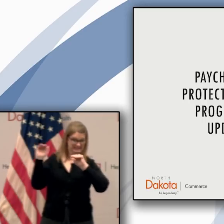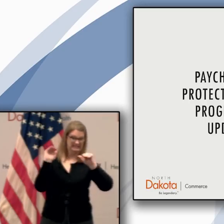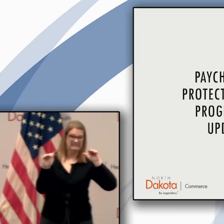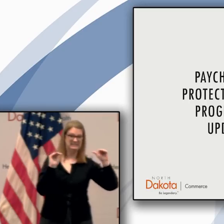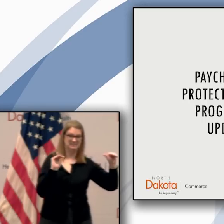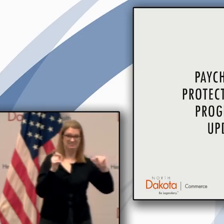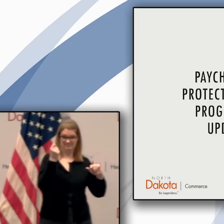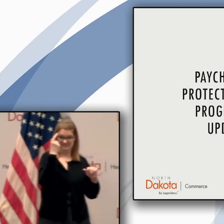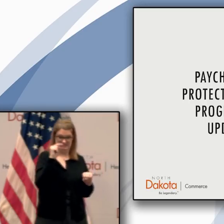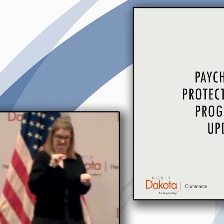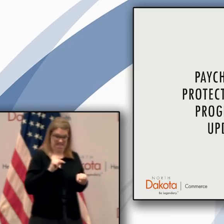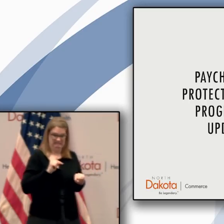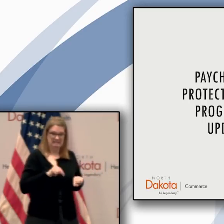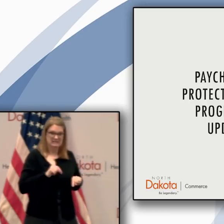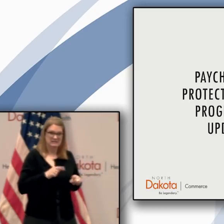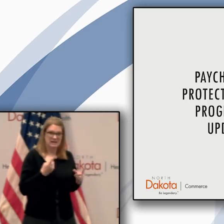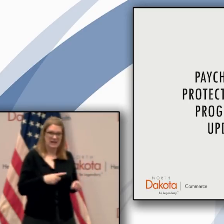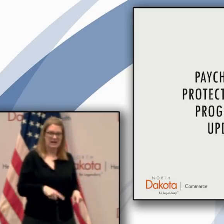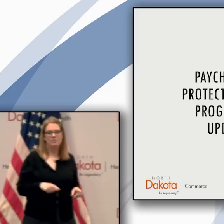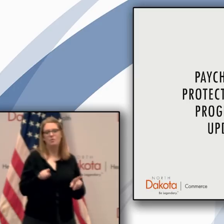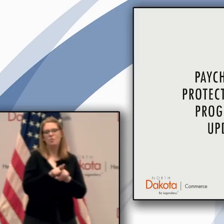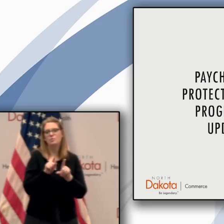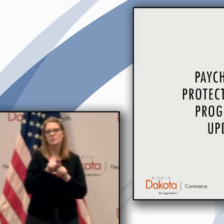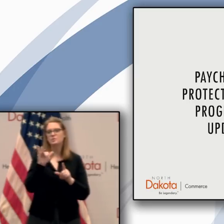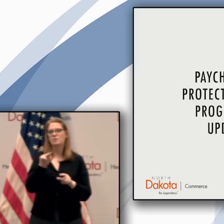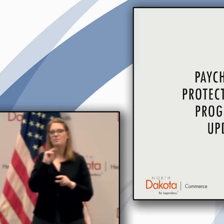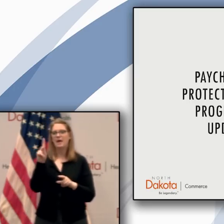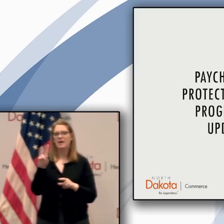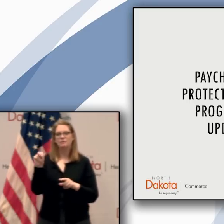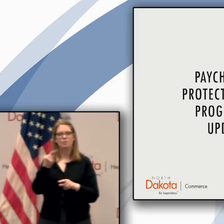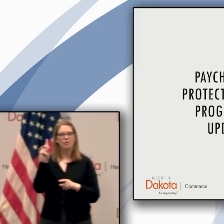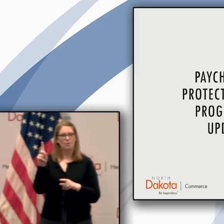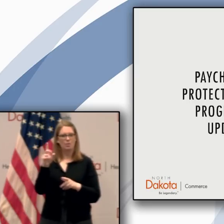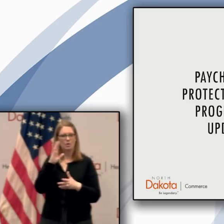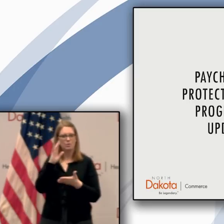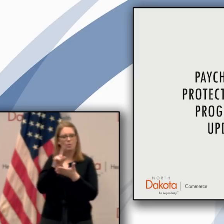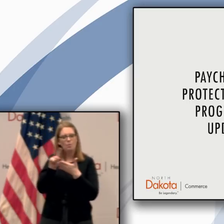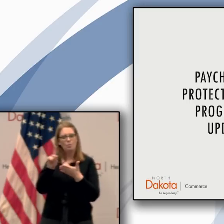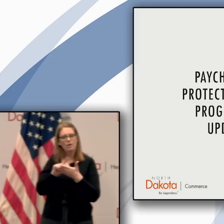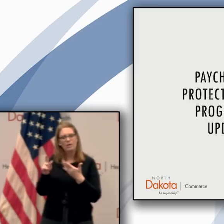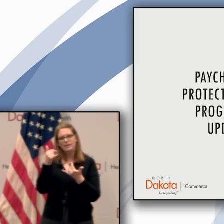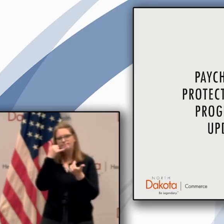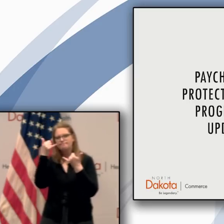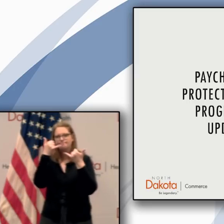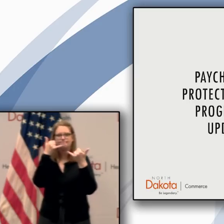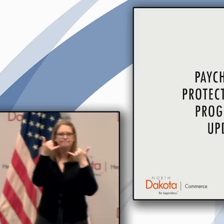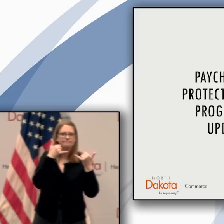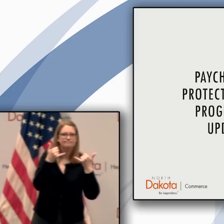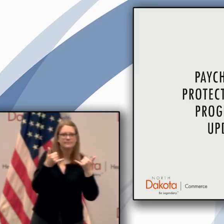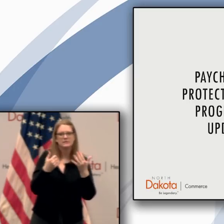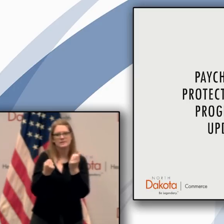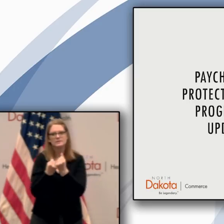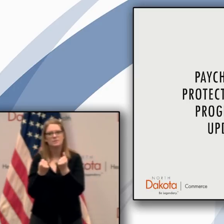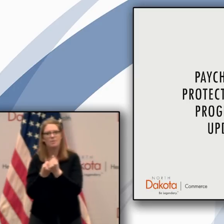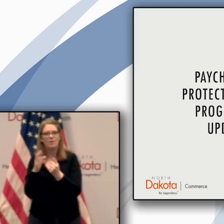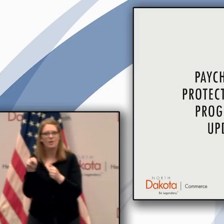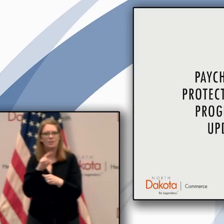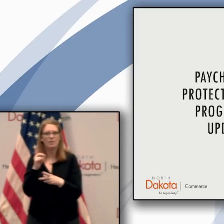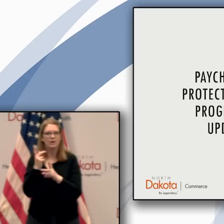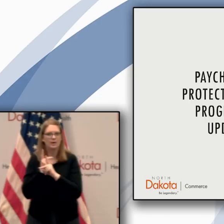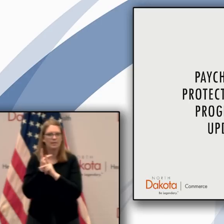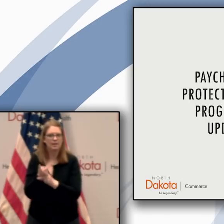our business briefings, to the Bank of North Dakota's weekly briefing calls to support North Dakota lenders, to a